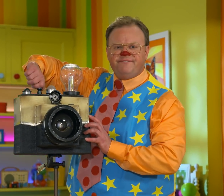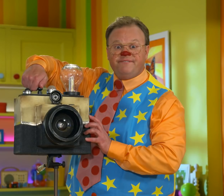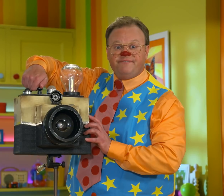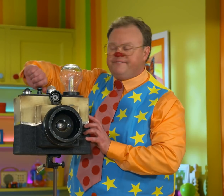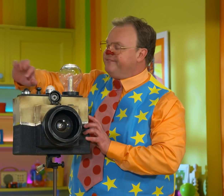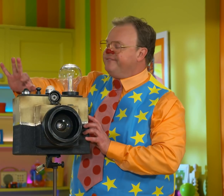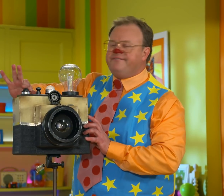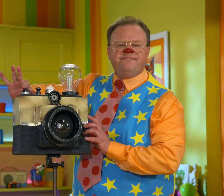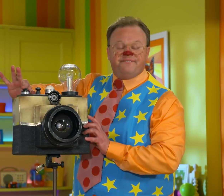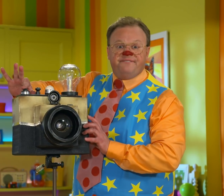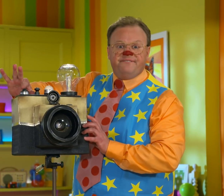Good luck, Teacher Tumble!